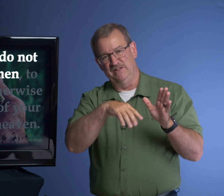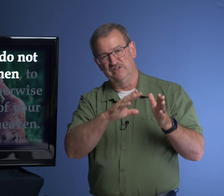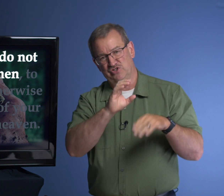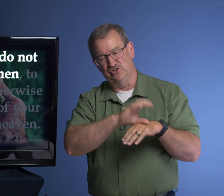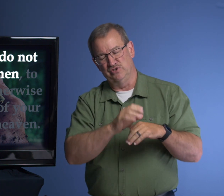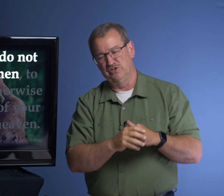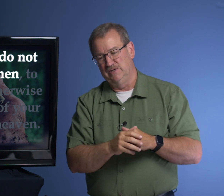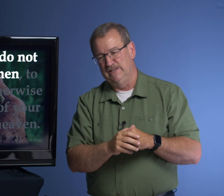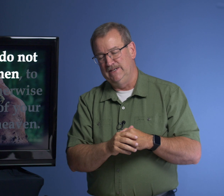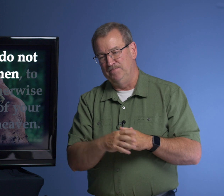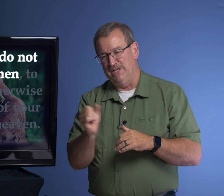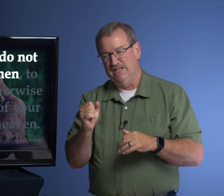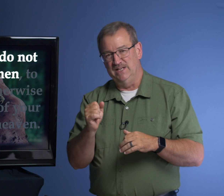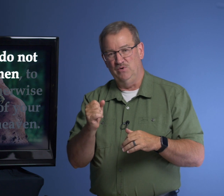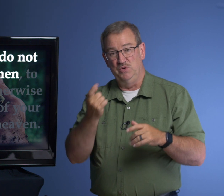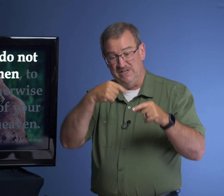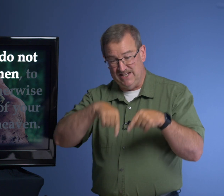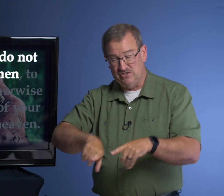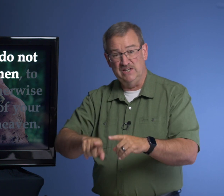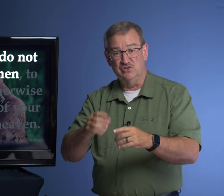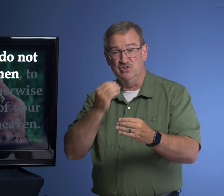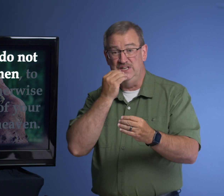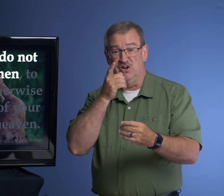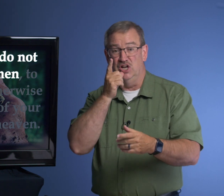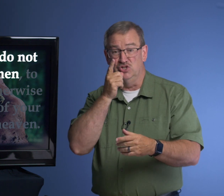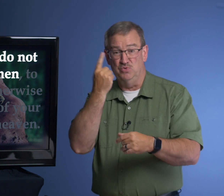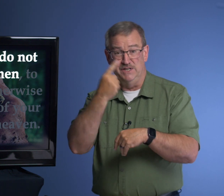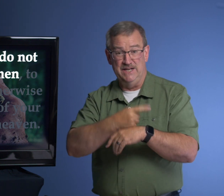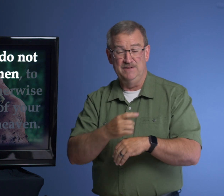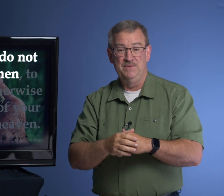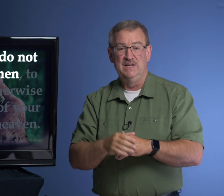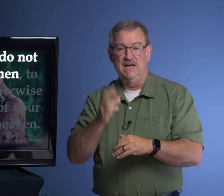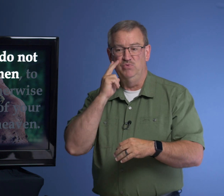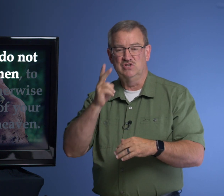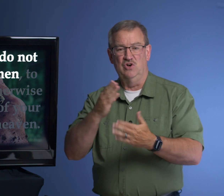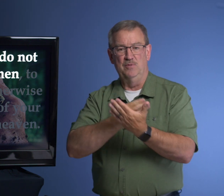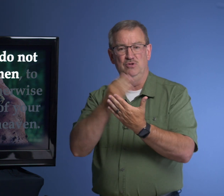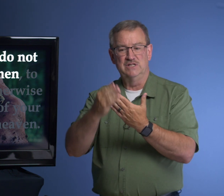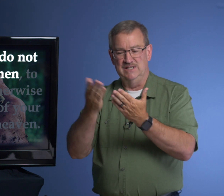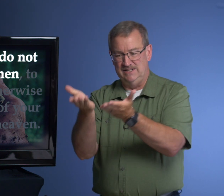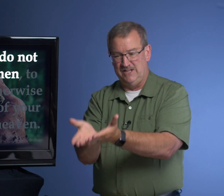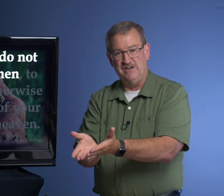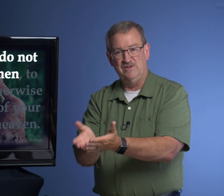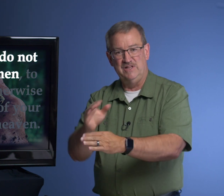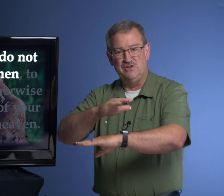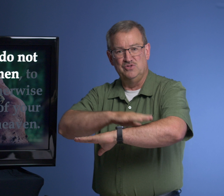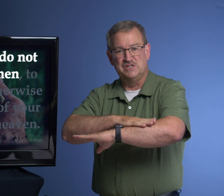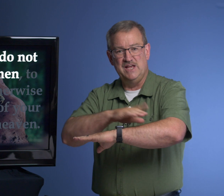this church. And we went downstairs to eat our lunch one day. And we saw the bulletin there laying on the table